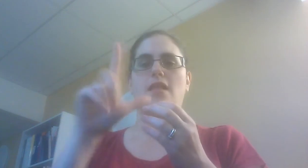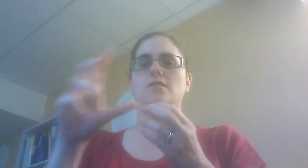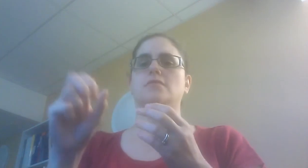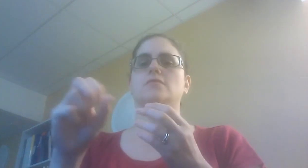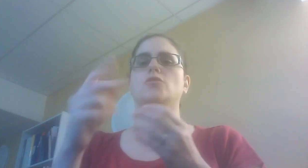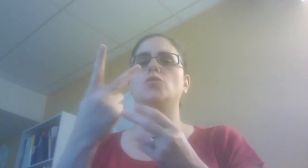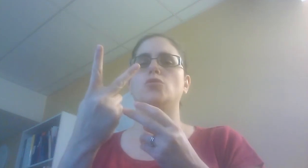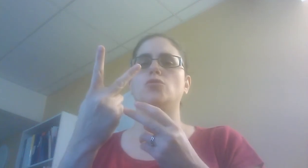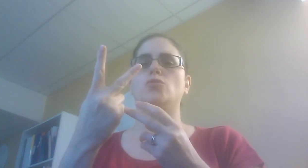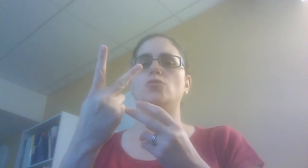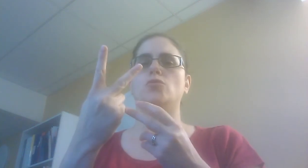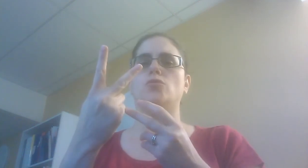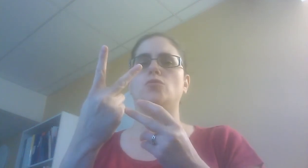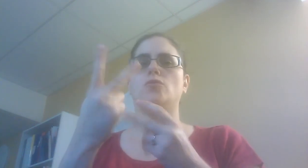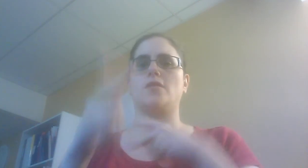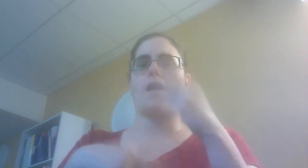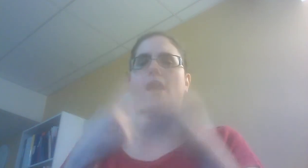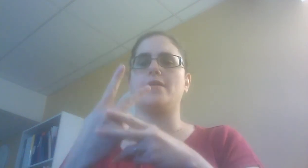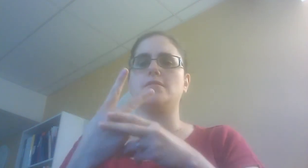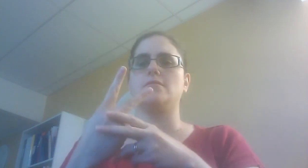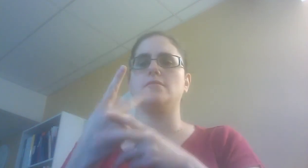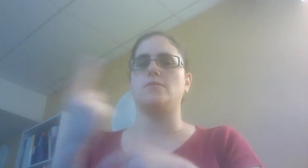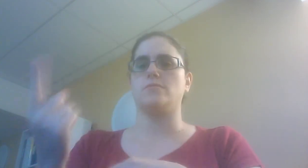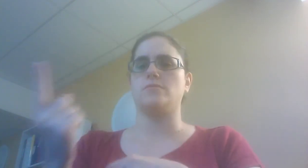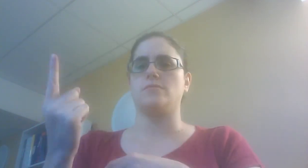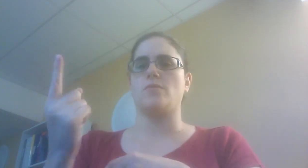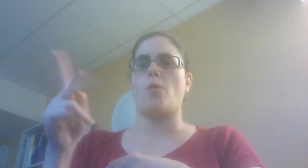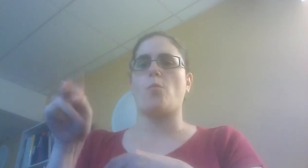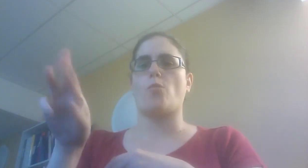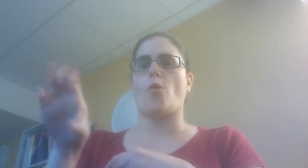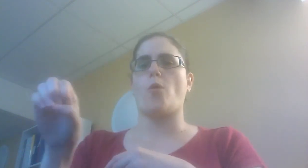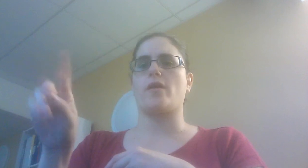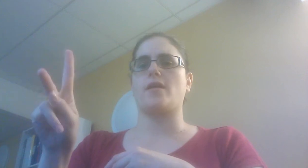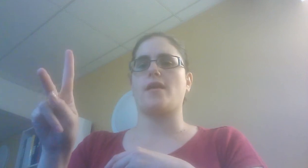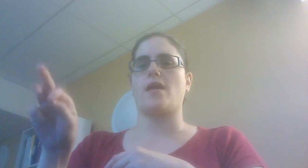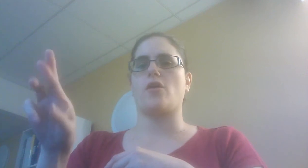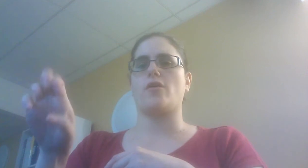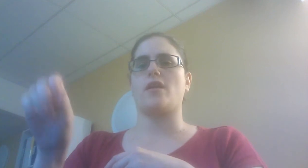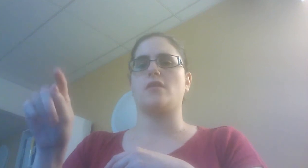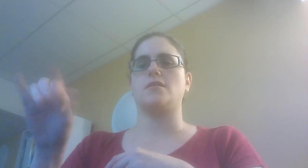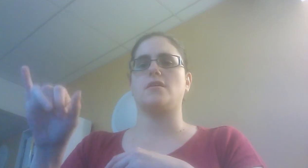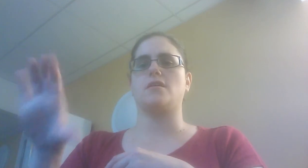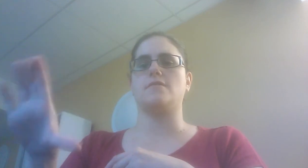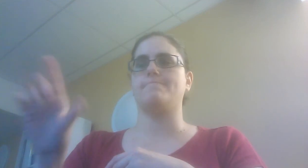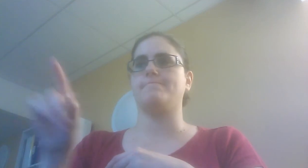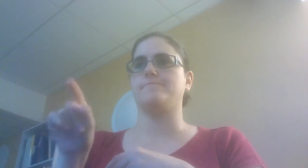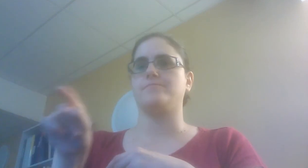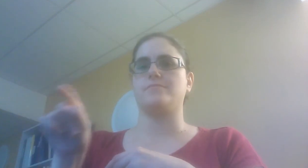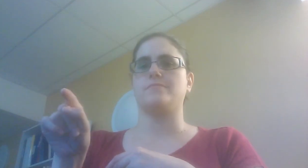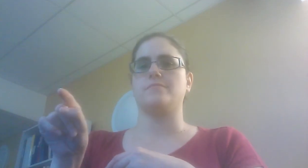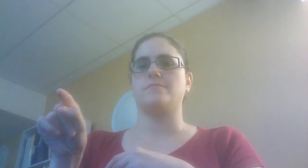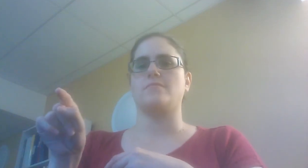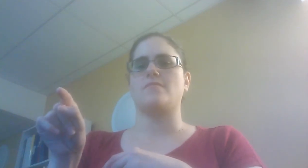basic fundamental types. The first are prokaryotic, and they're going to be the very primitive type